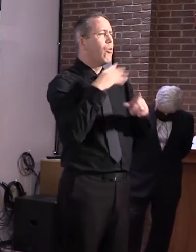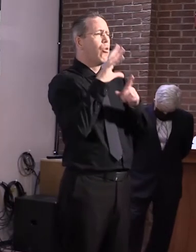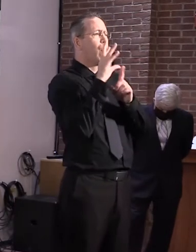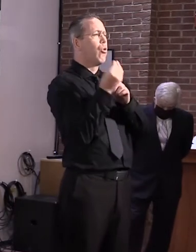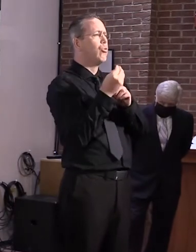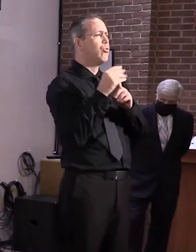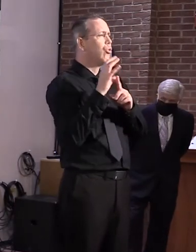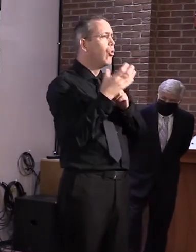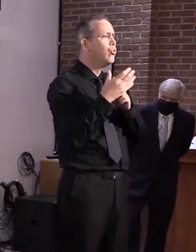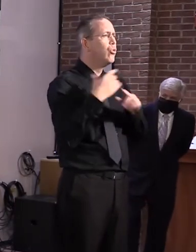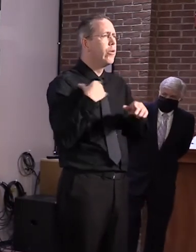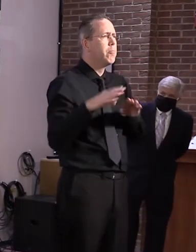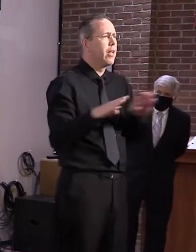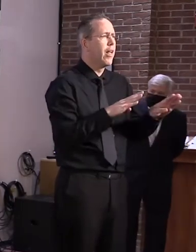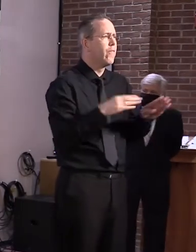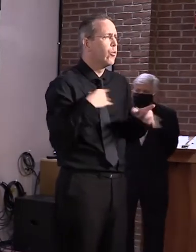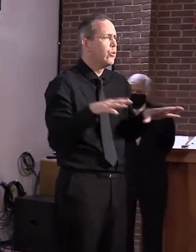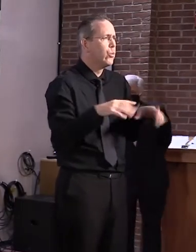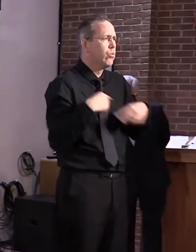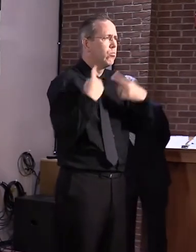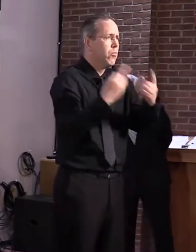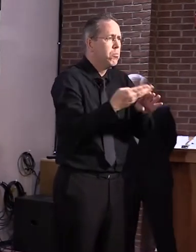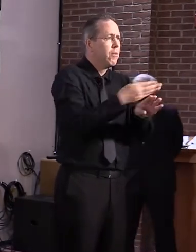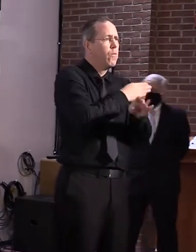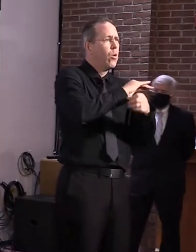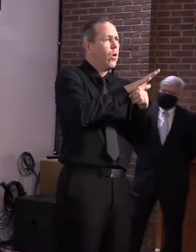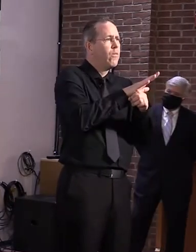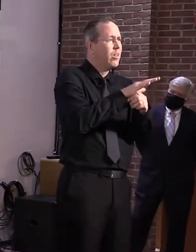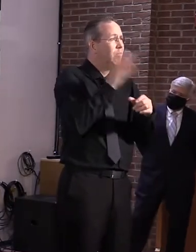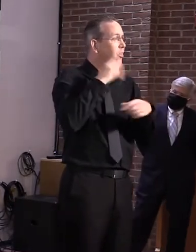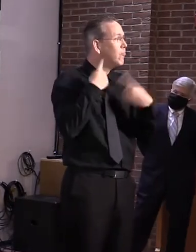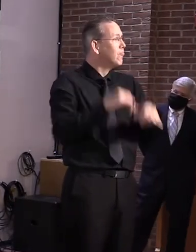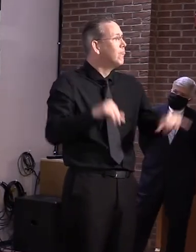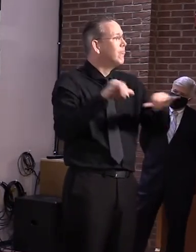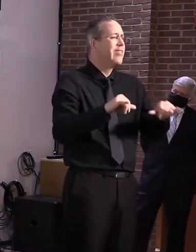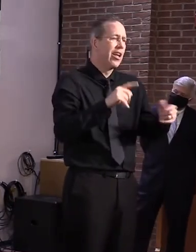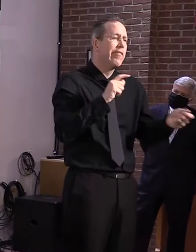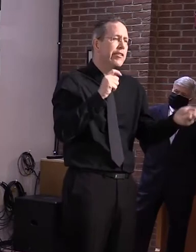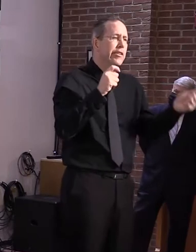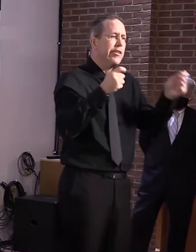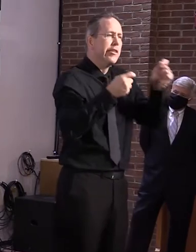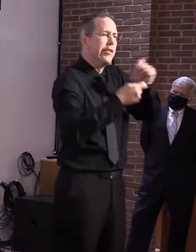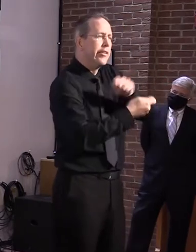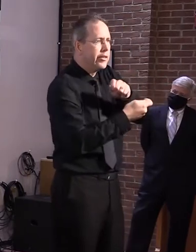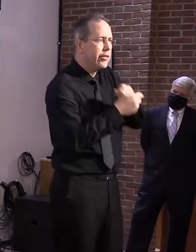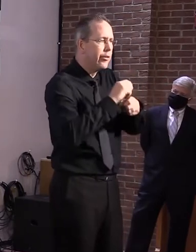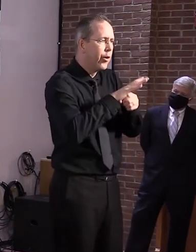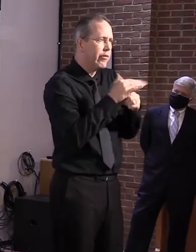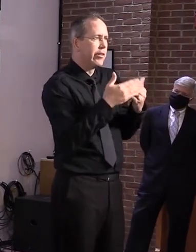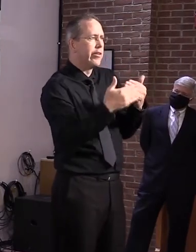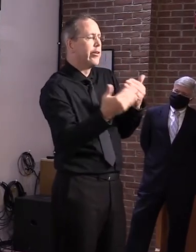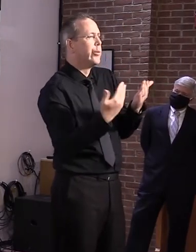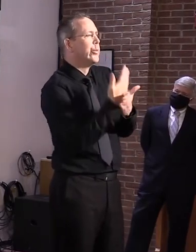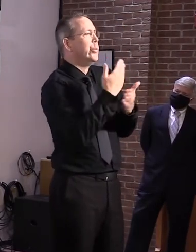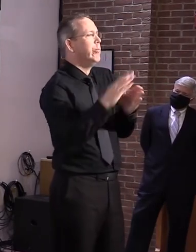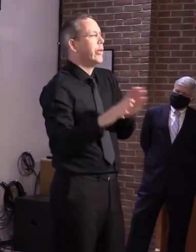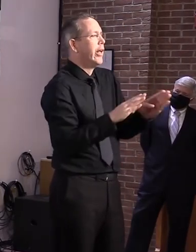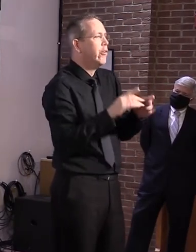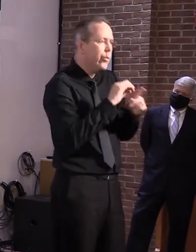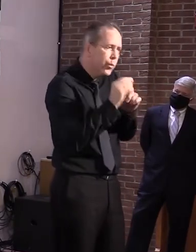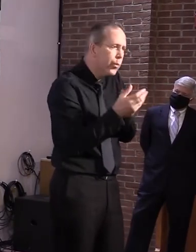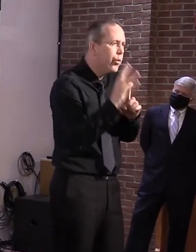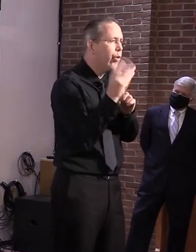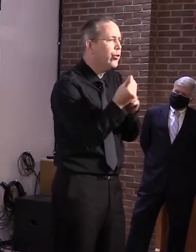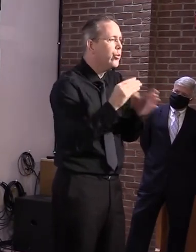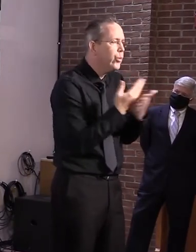lives and their parents and their faculty members and their loved ones. That's not an adult behavior. And we